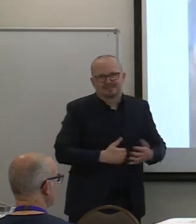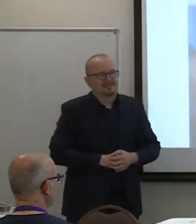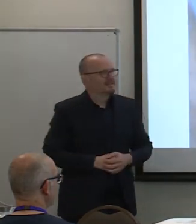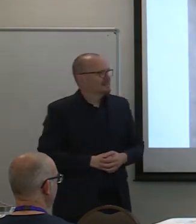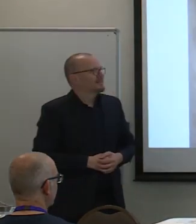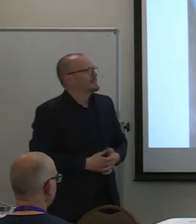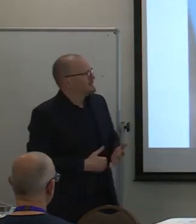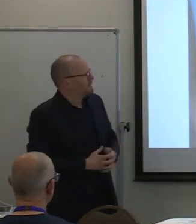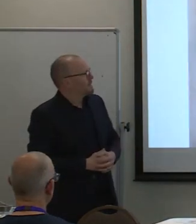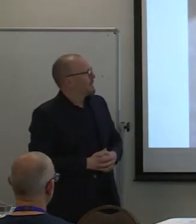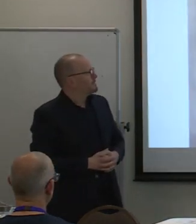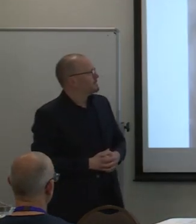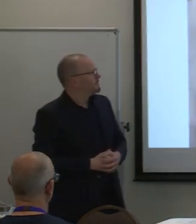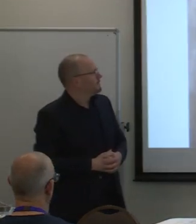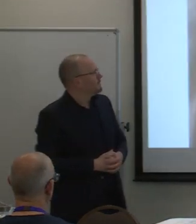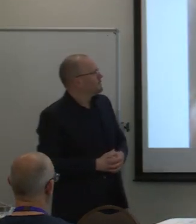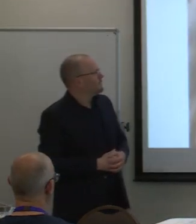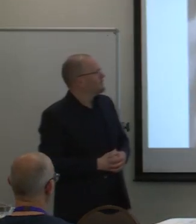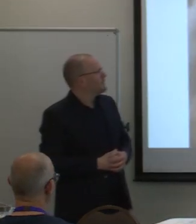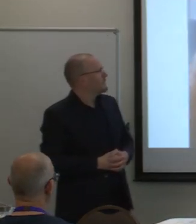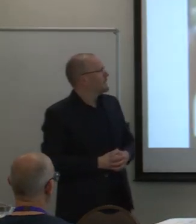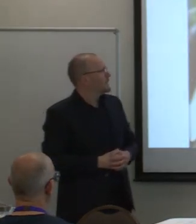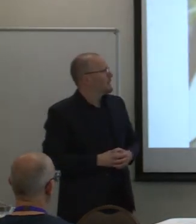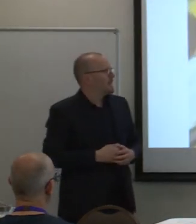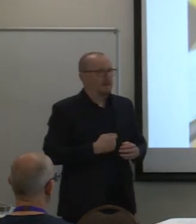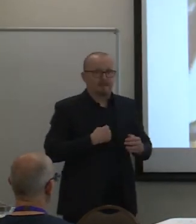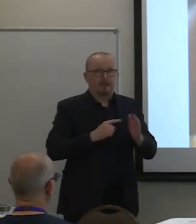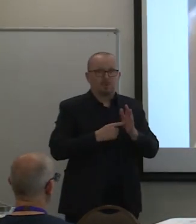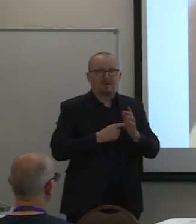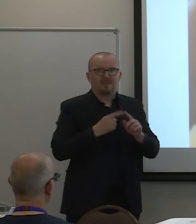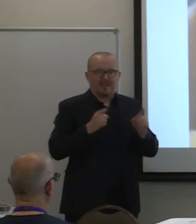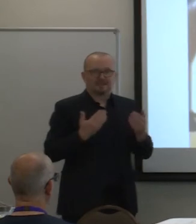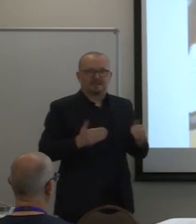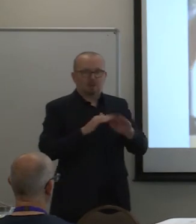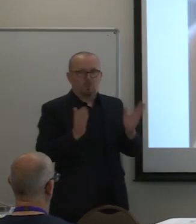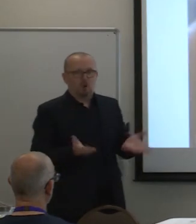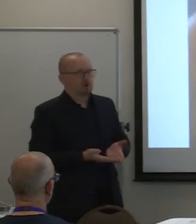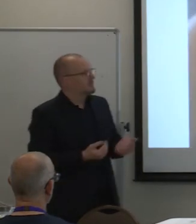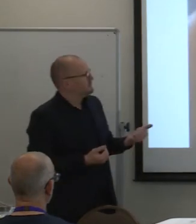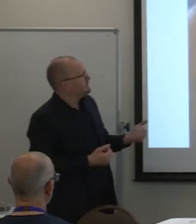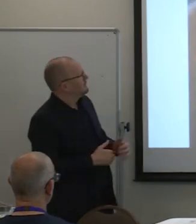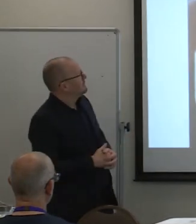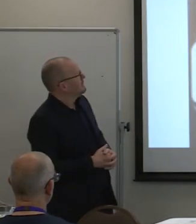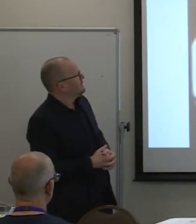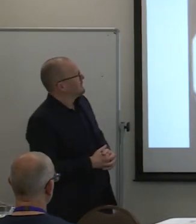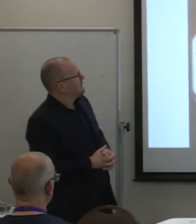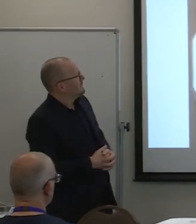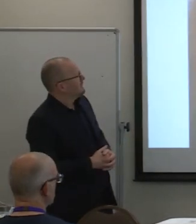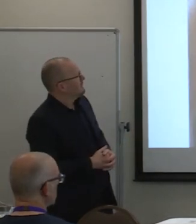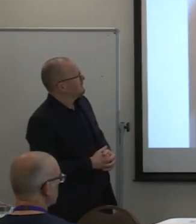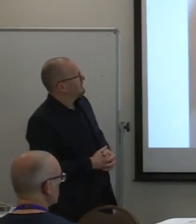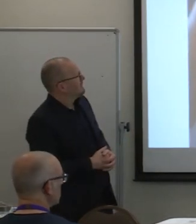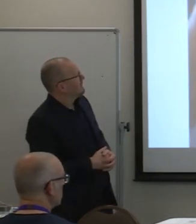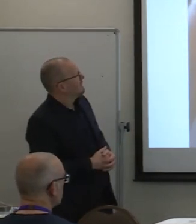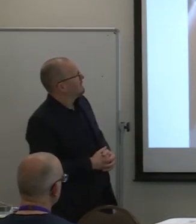So my point is, come what may, this is the world that we live in. And I don't really care whether you like it or